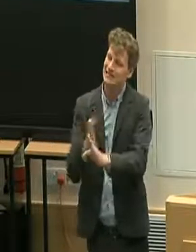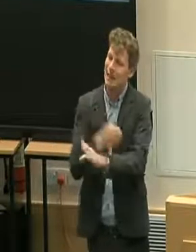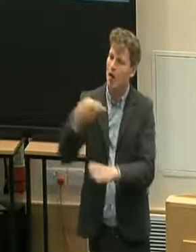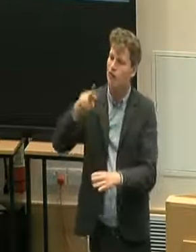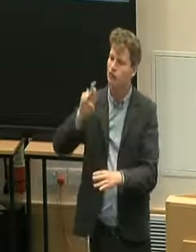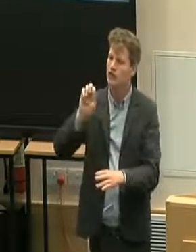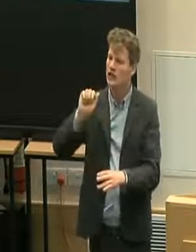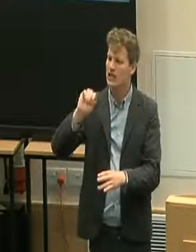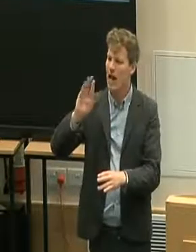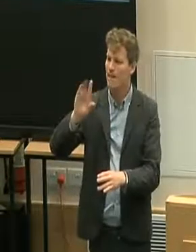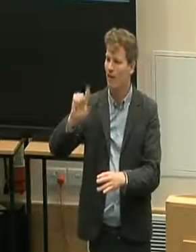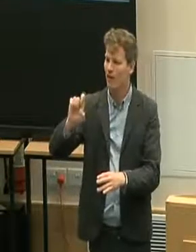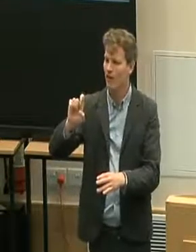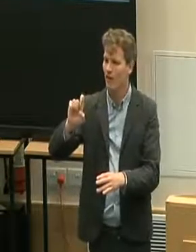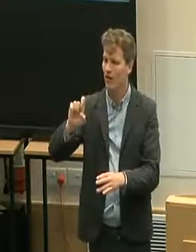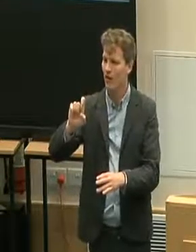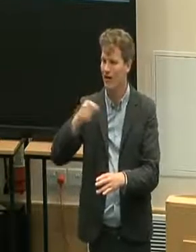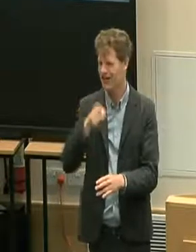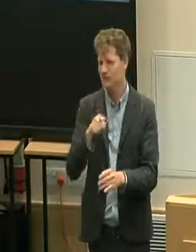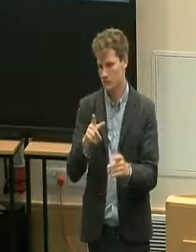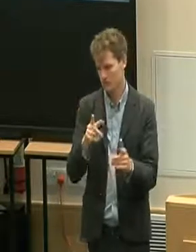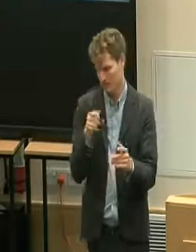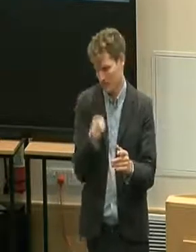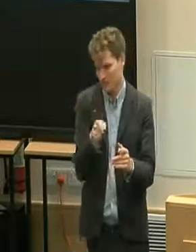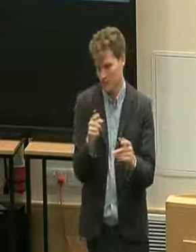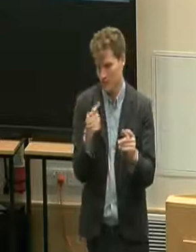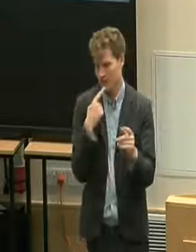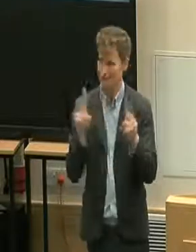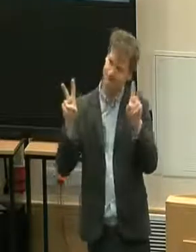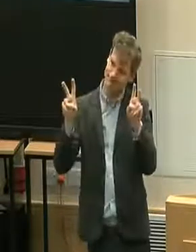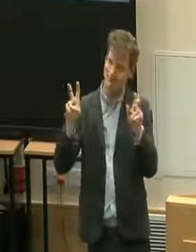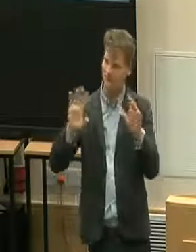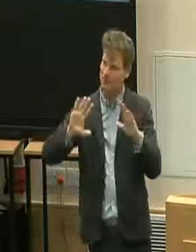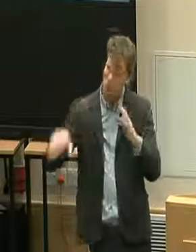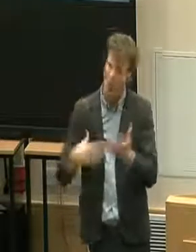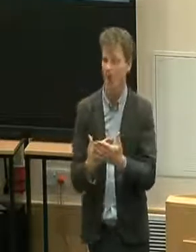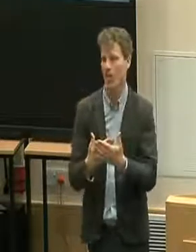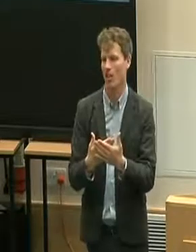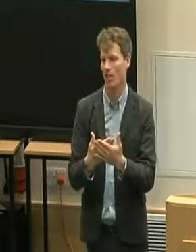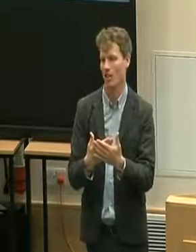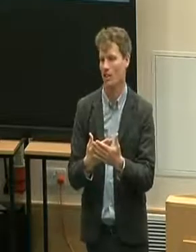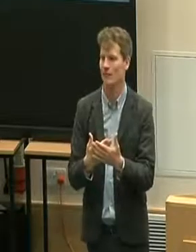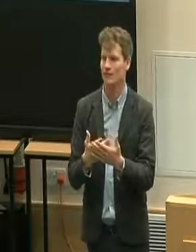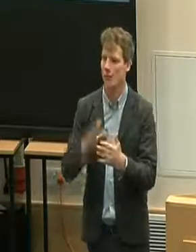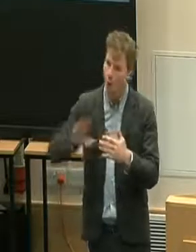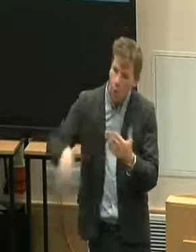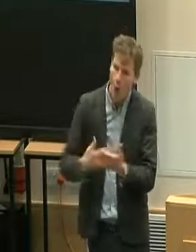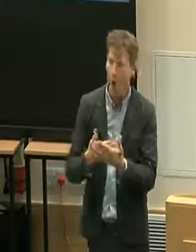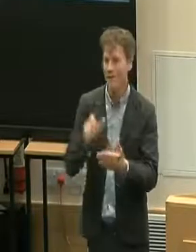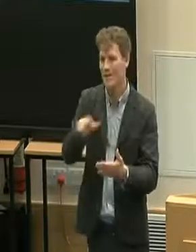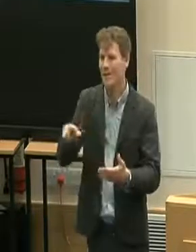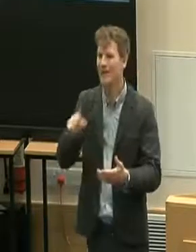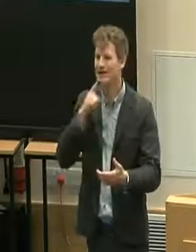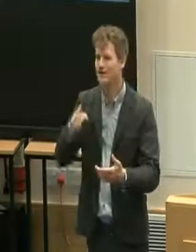family. Everyone is entitled, reaffirming the universality. So universalism is not something